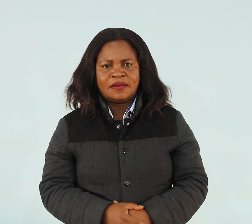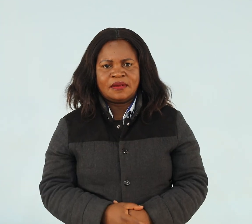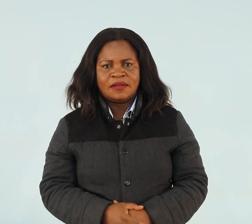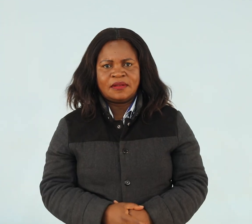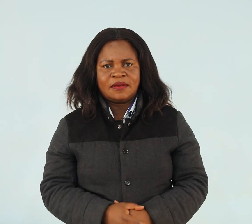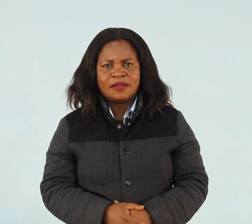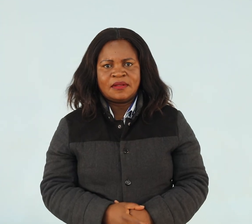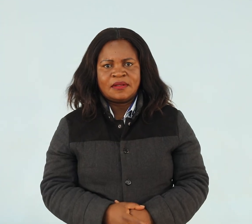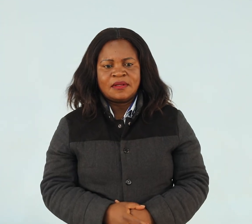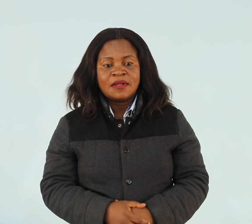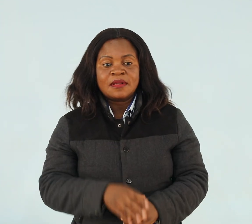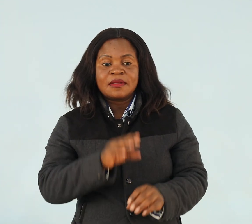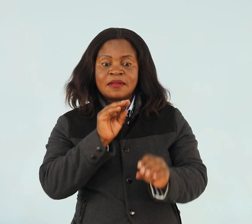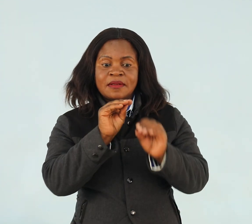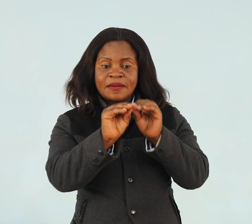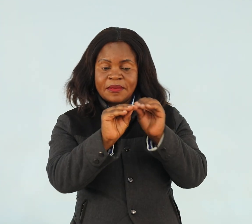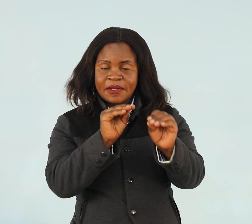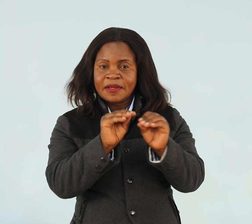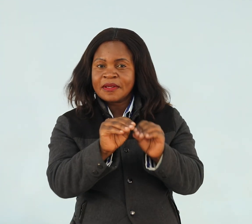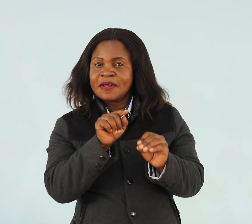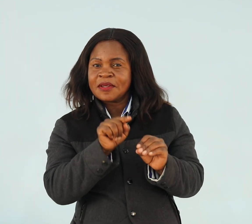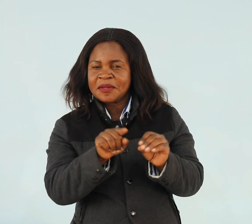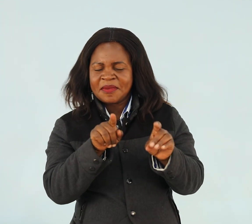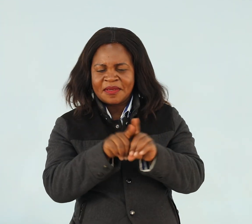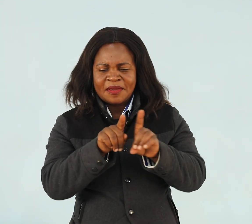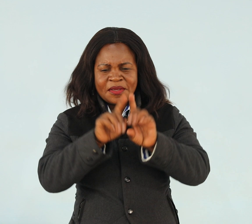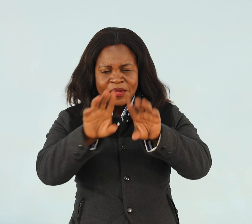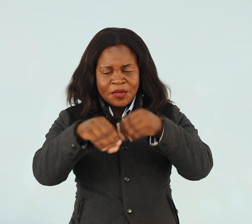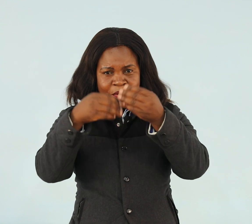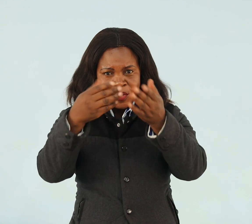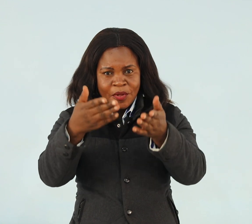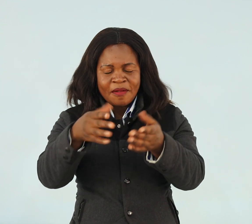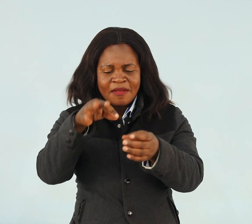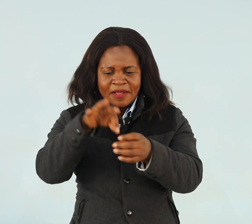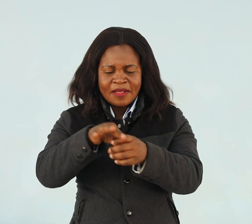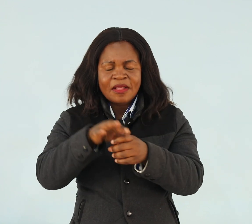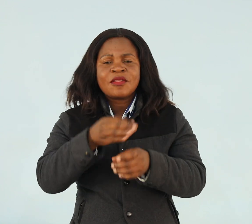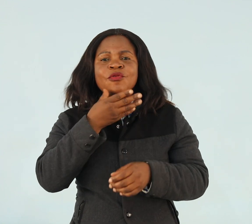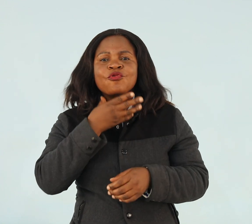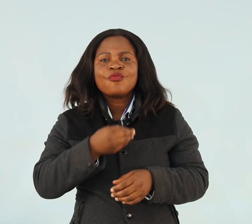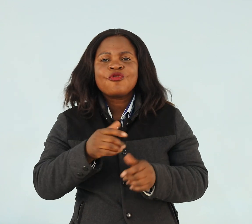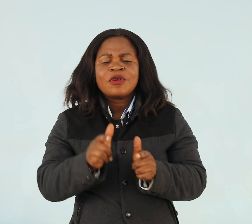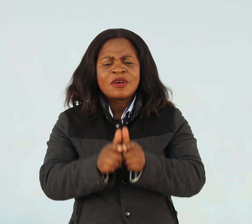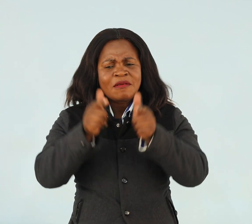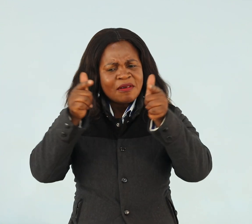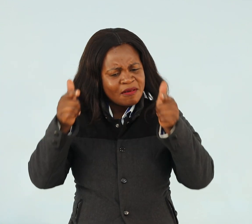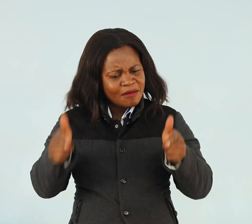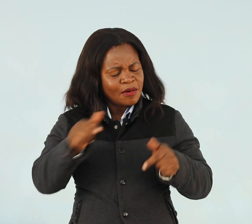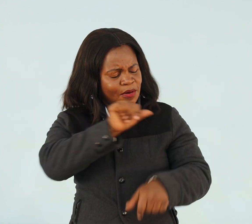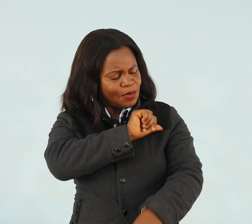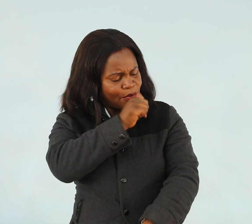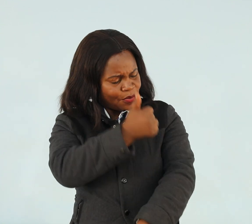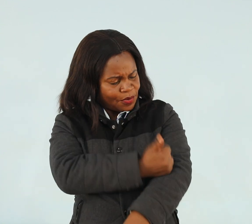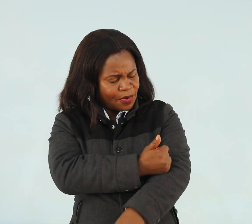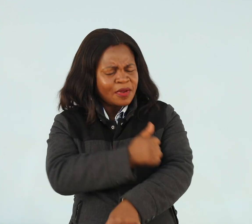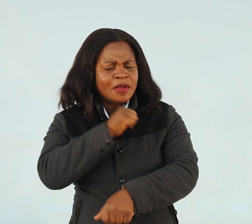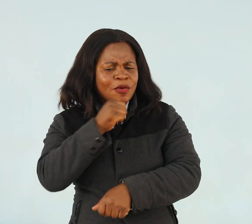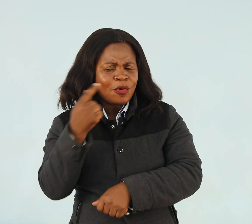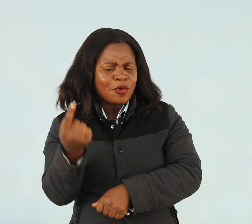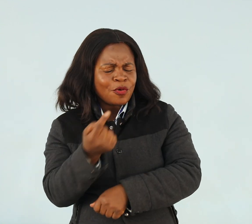The amendment also gives the Electoral Commission greater authority not only to hear, but